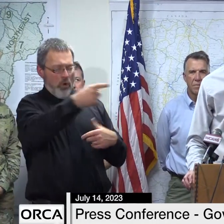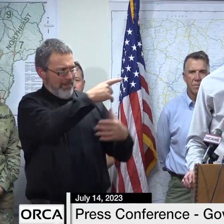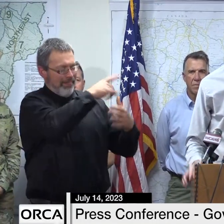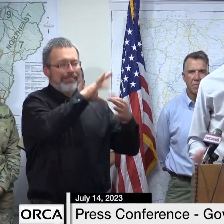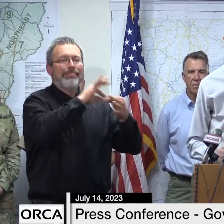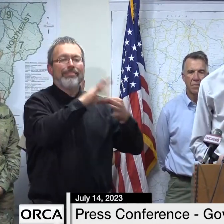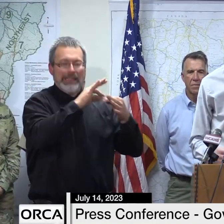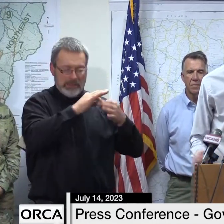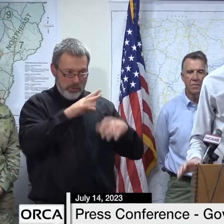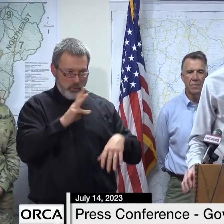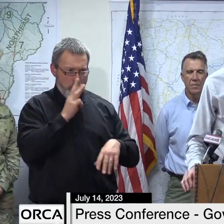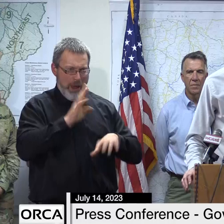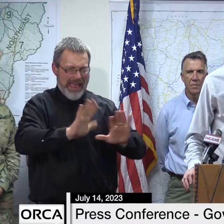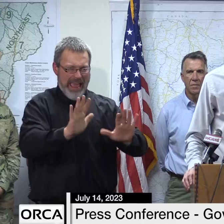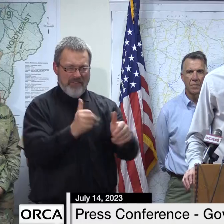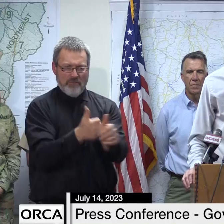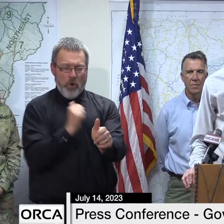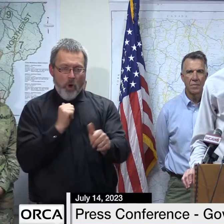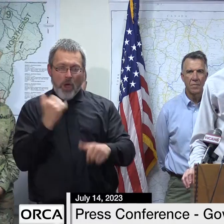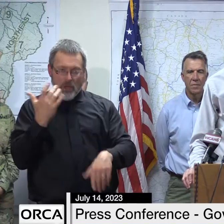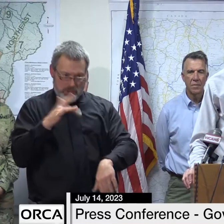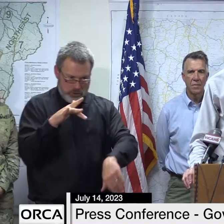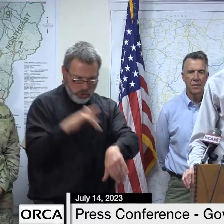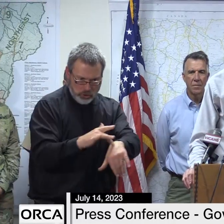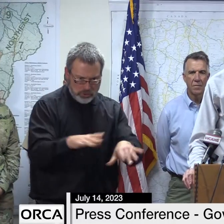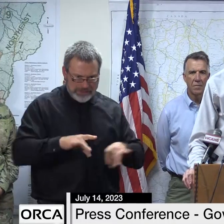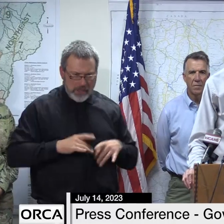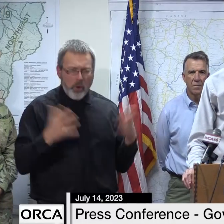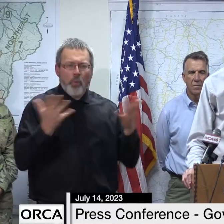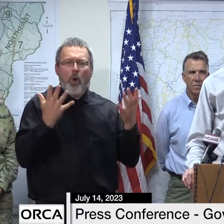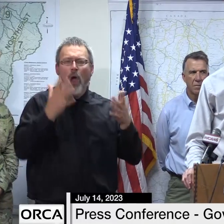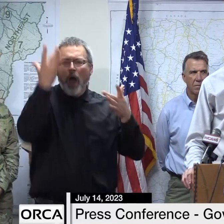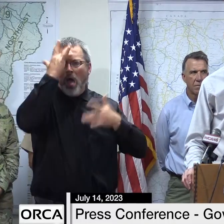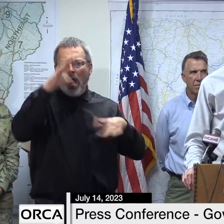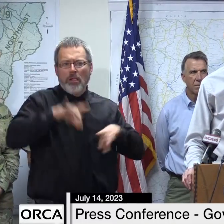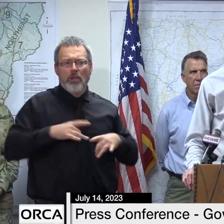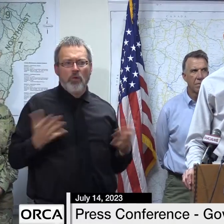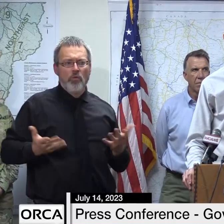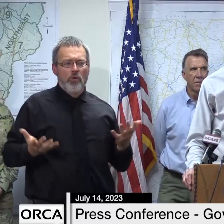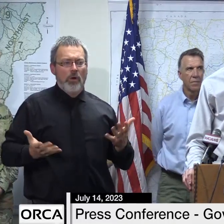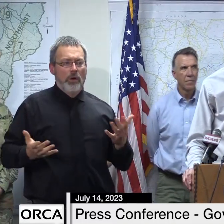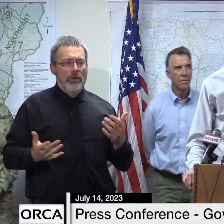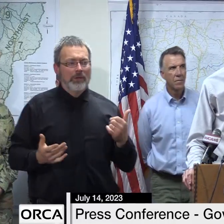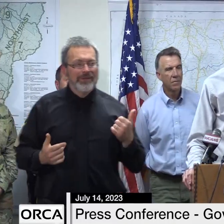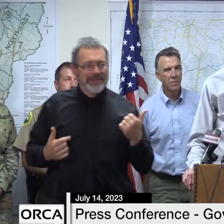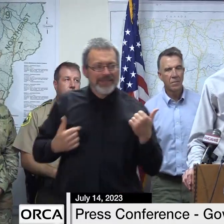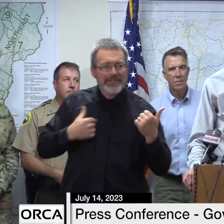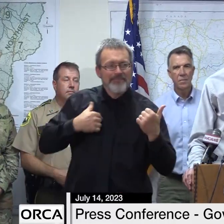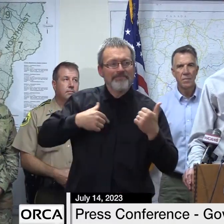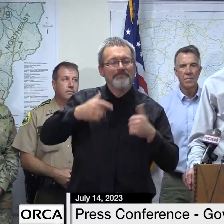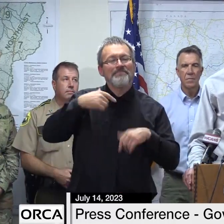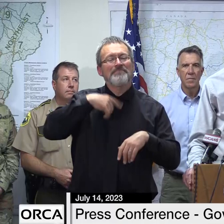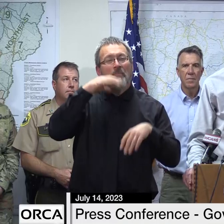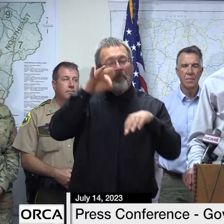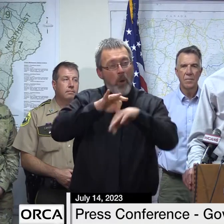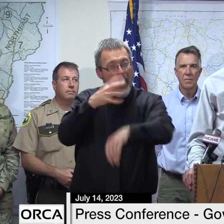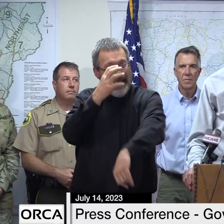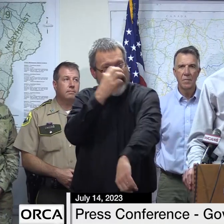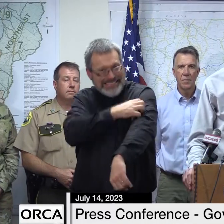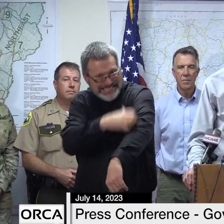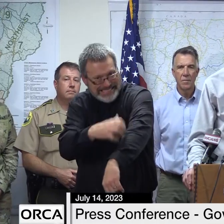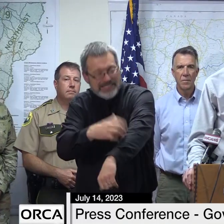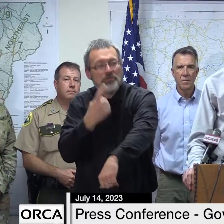kinds of things I was cautioning people about in my comments. Again, I think that's a little early in the response yet, too,